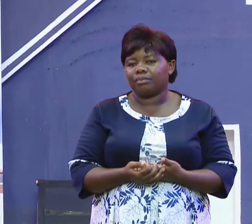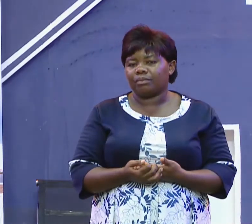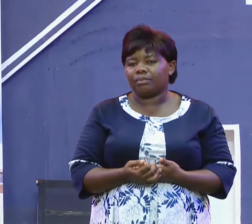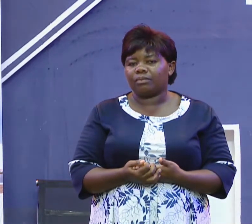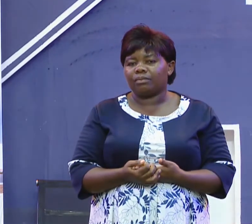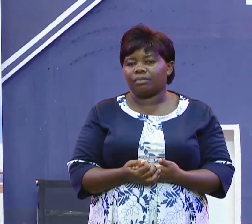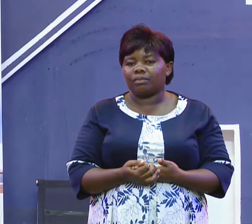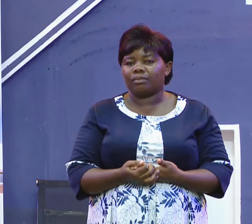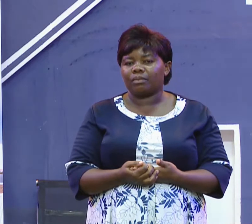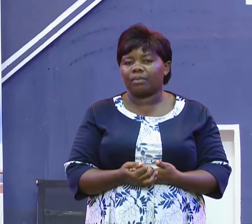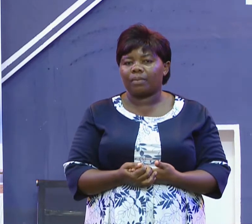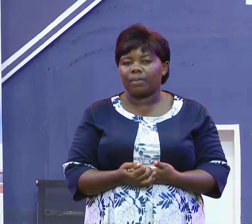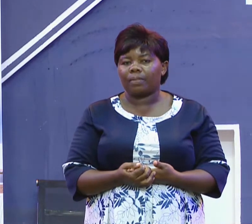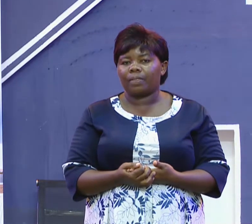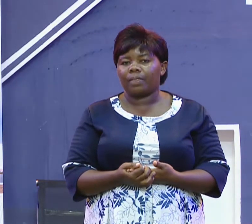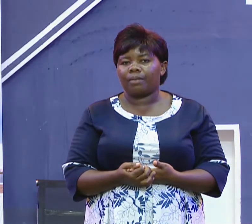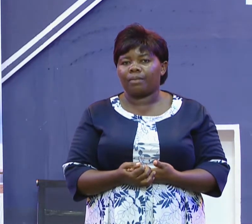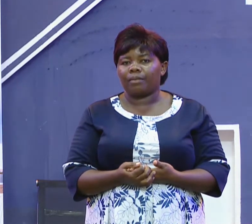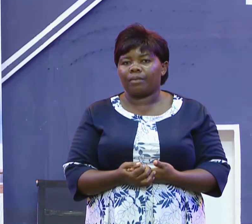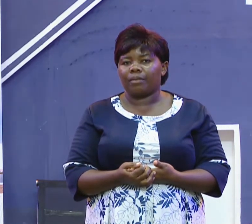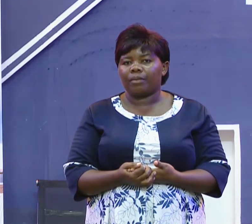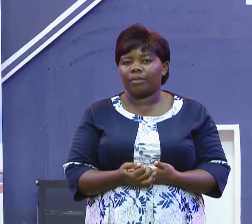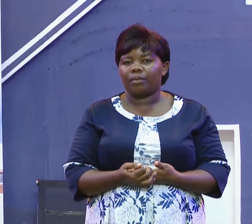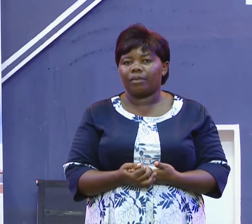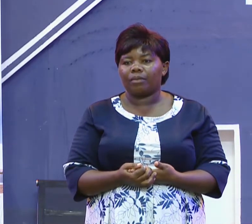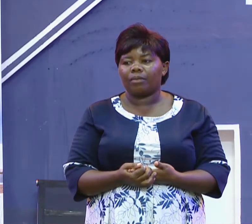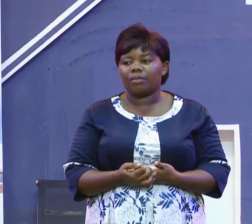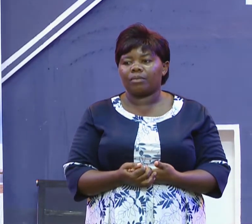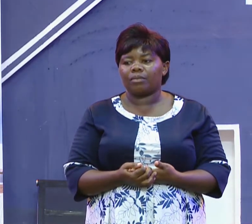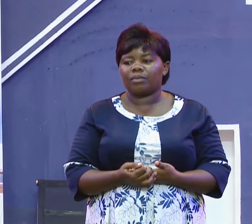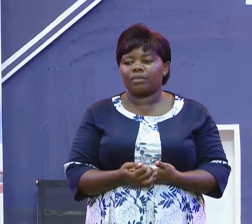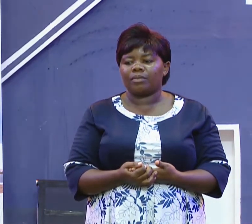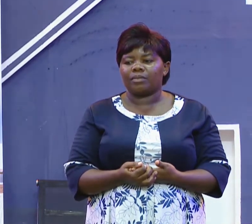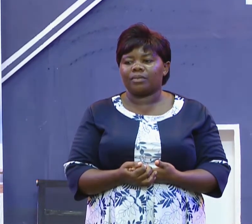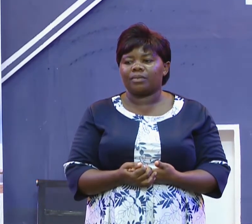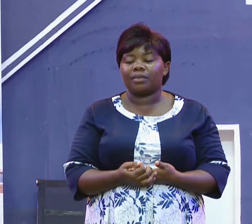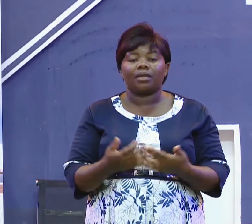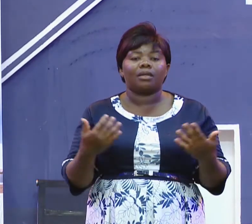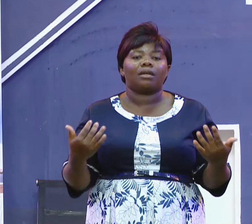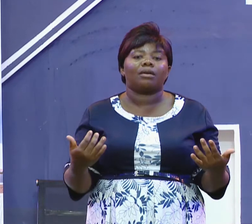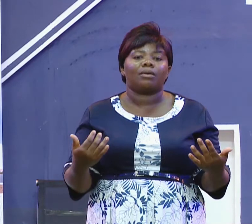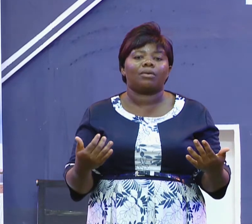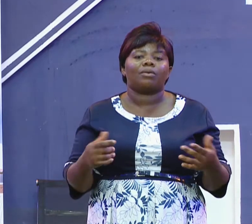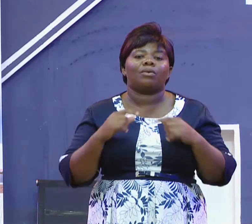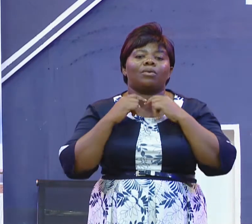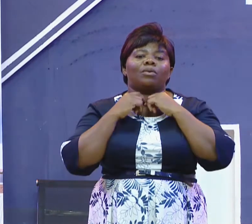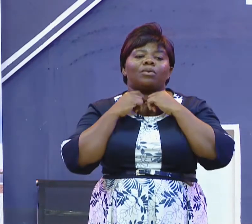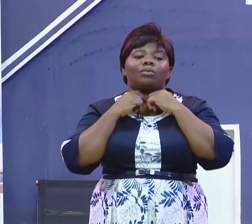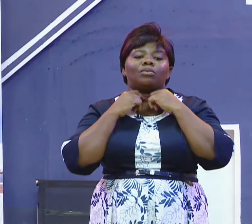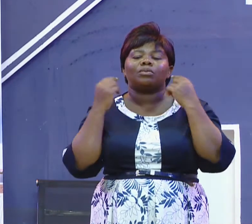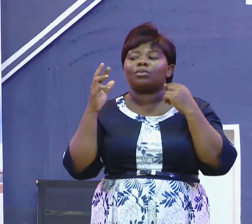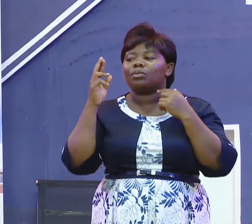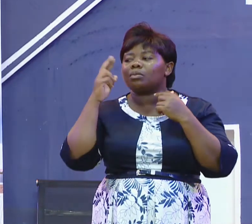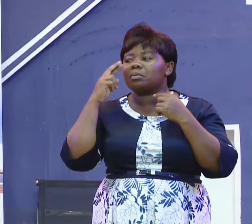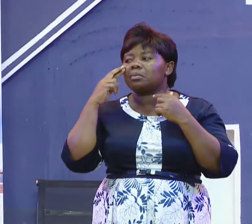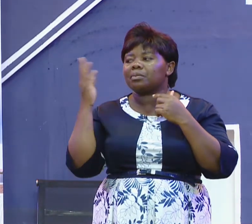of life, in the way we are supposed to take on our lives, still needs certain ingredients. So, Musumba Kasozi, tukwebaza nnyo.